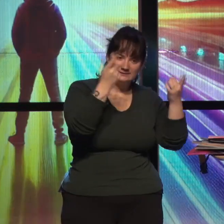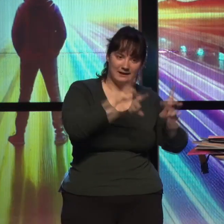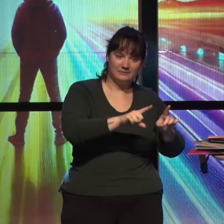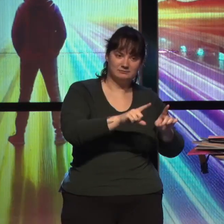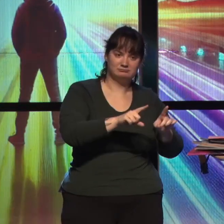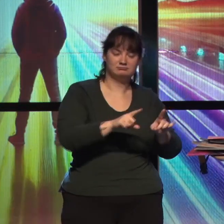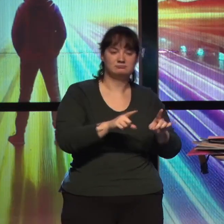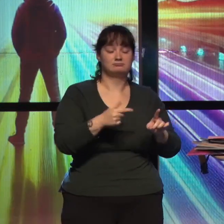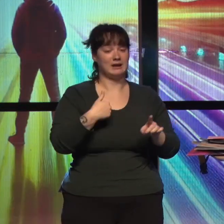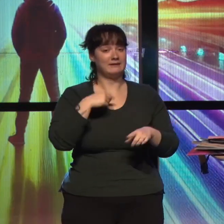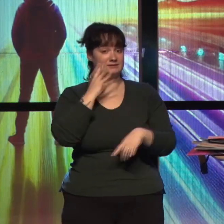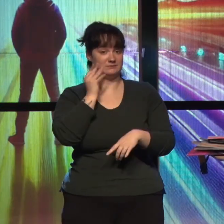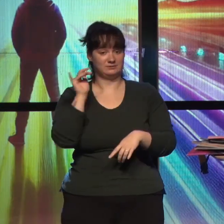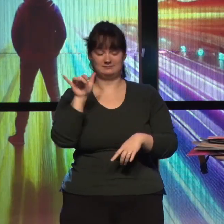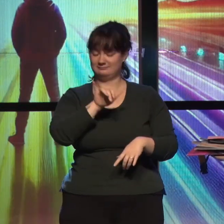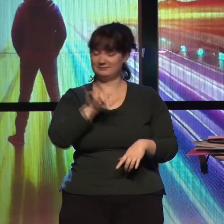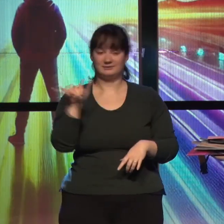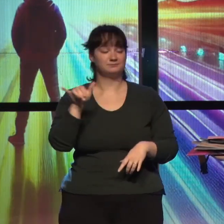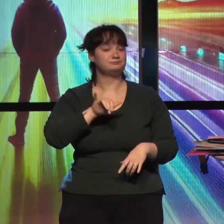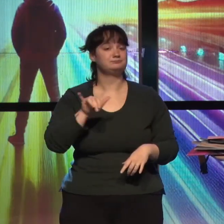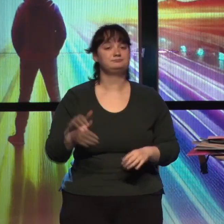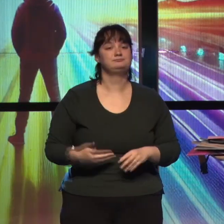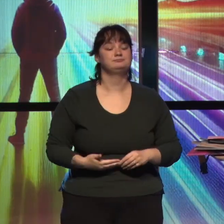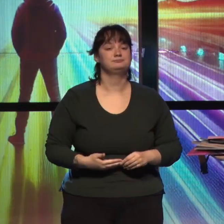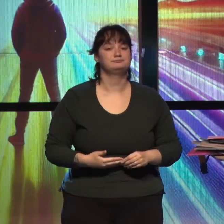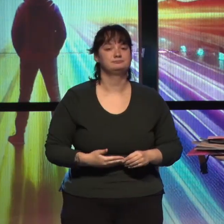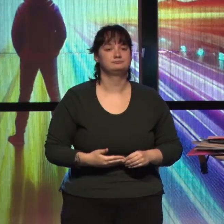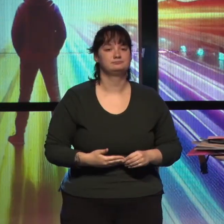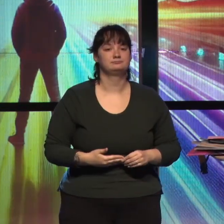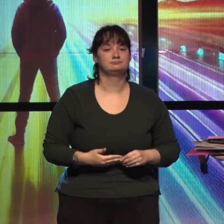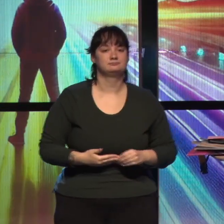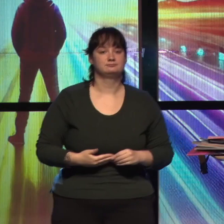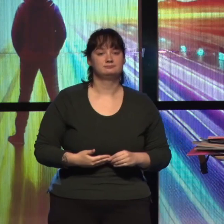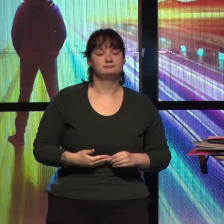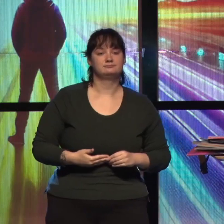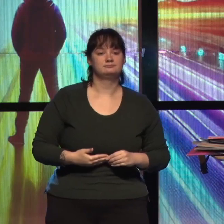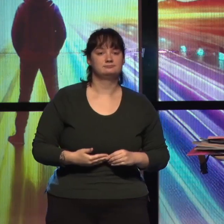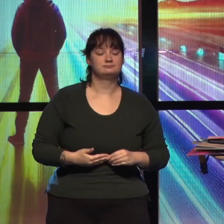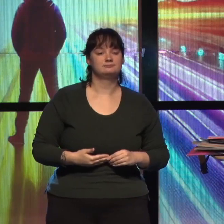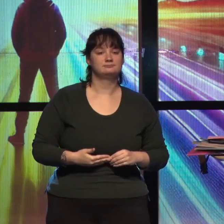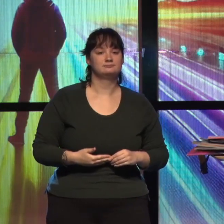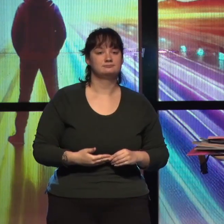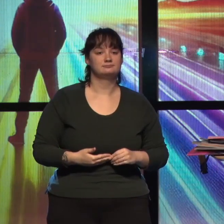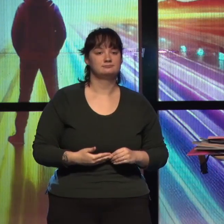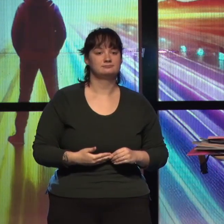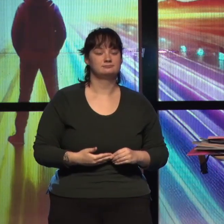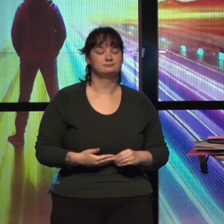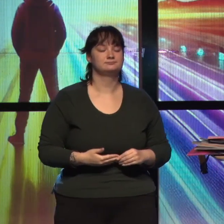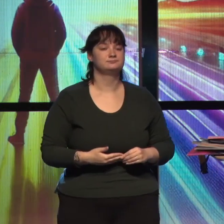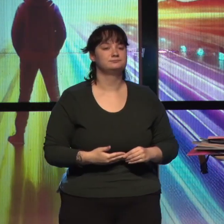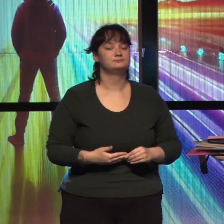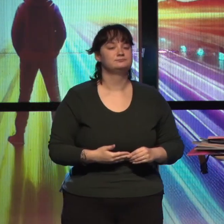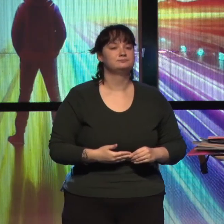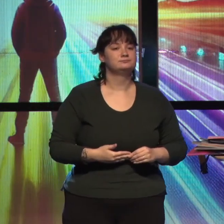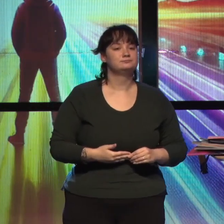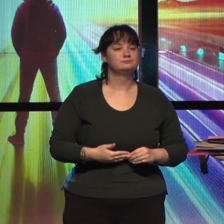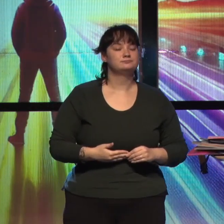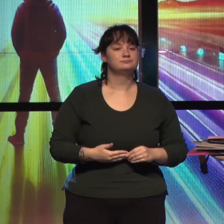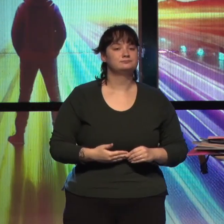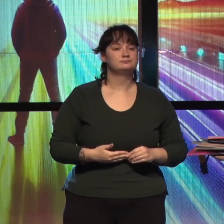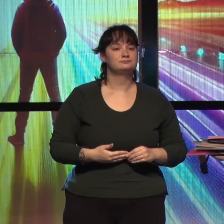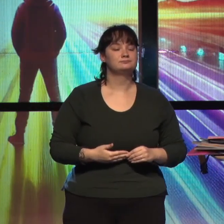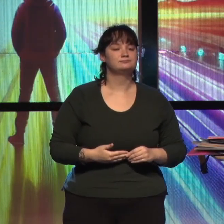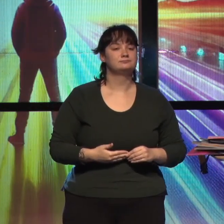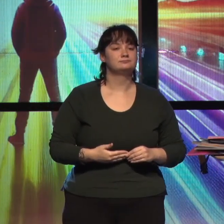to me too. And I've learned, if I don't know much about the play or the musical, I need to read the playbill, right? And then I found